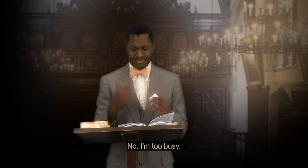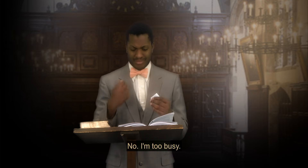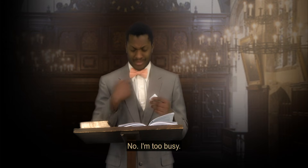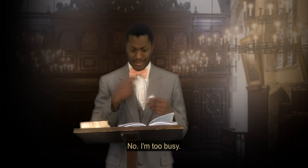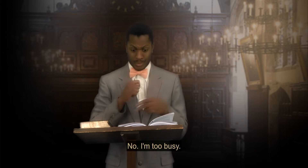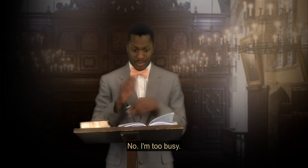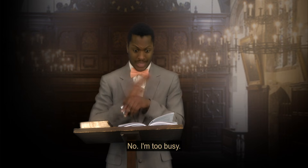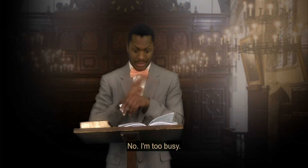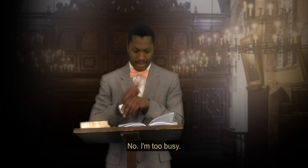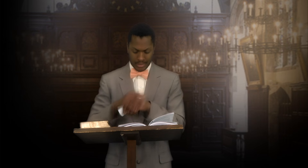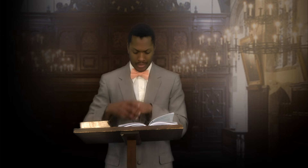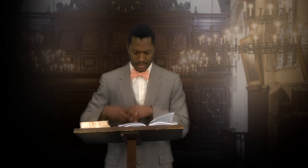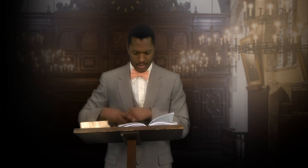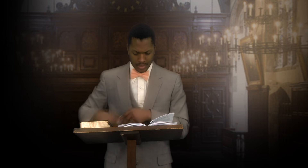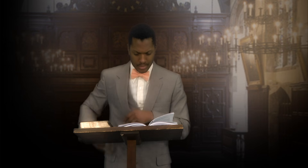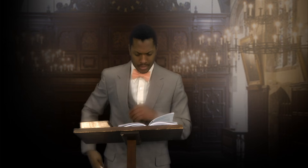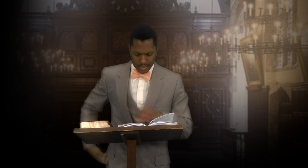Nah, I'm too busy.